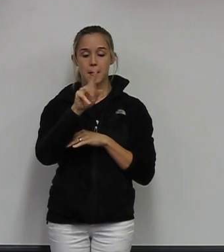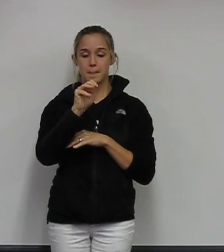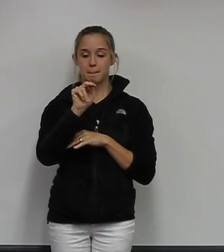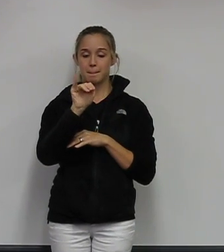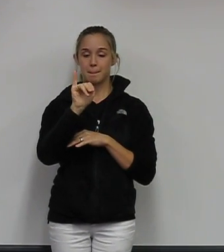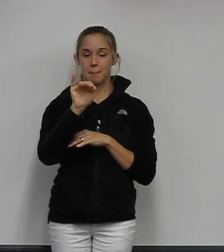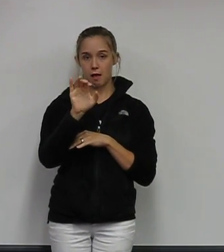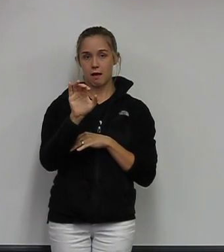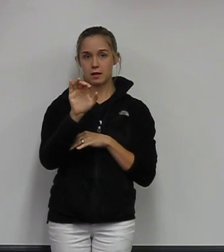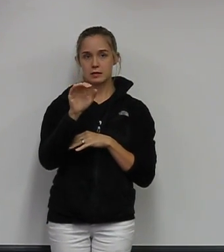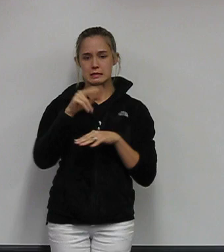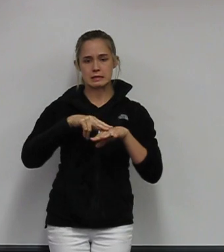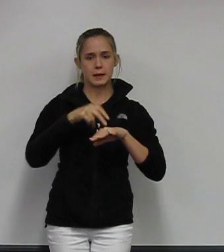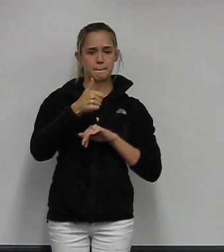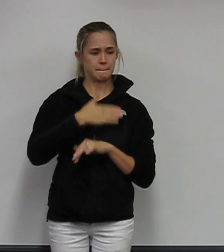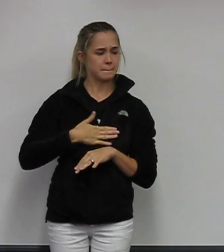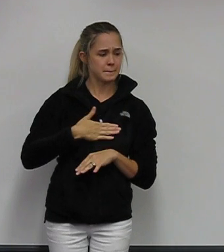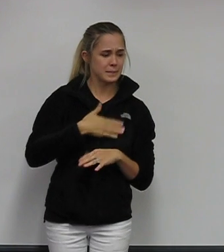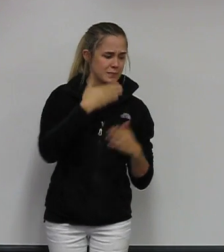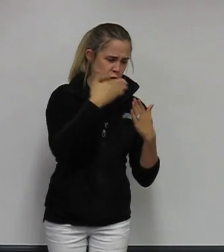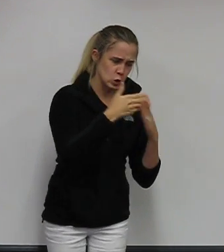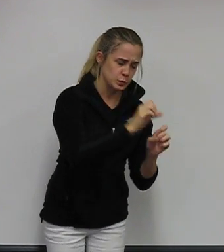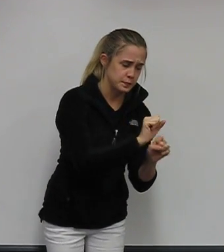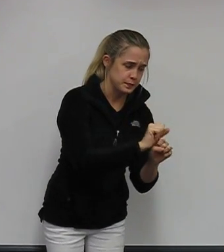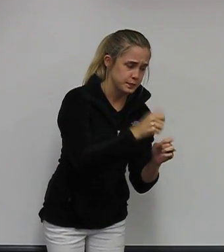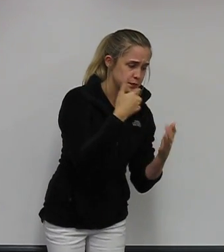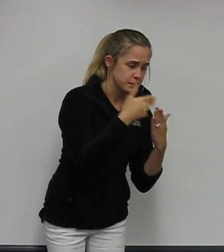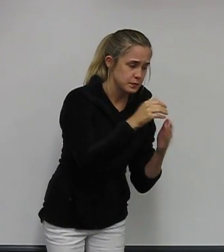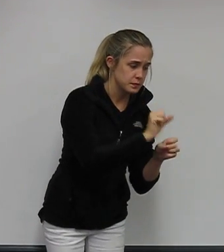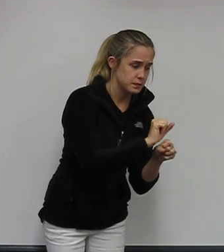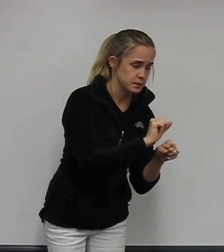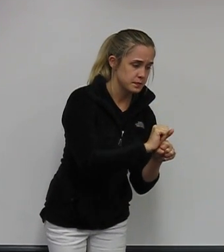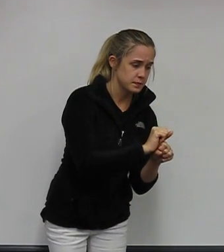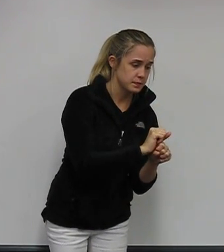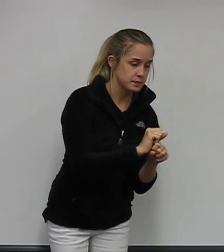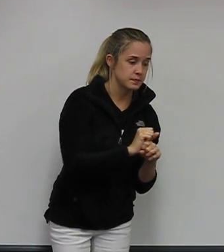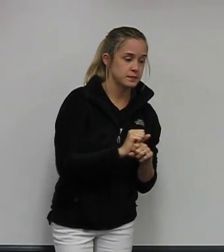So you sit up for a minute. There. Great. Tricuspid.